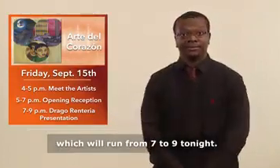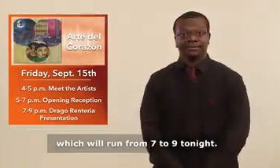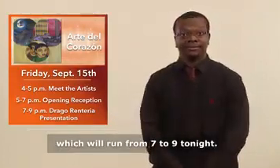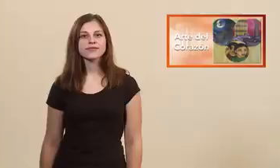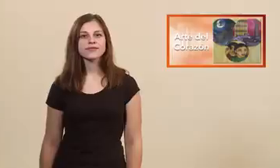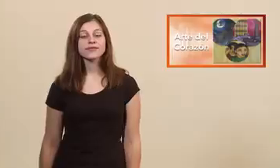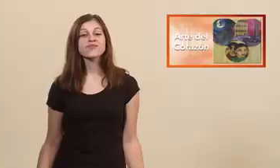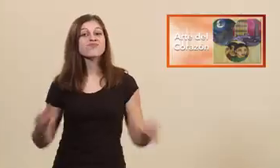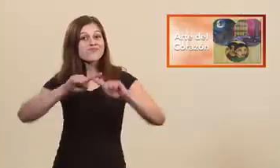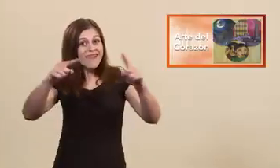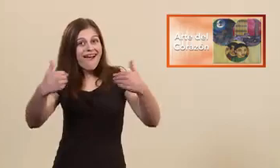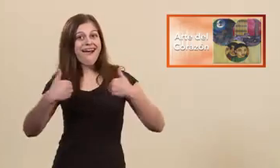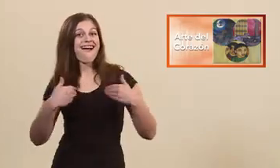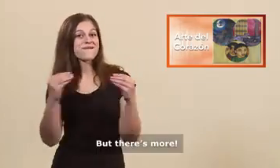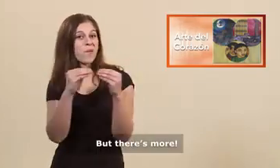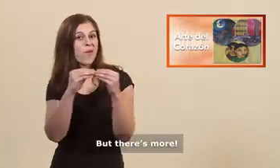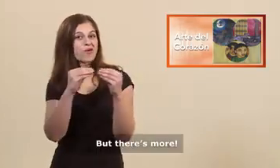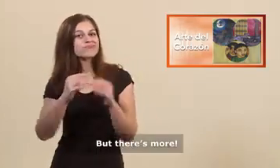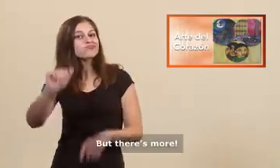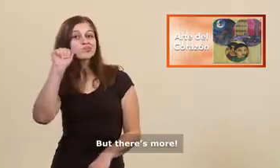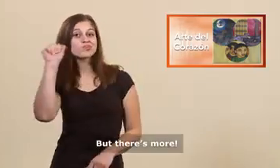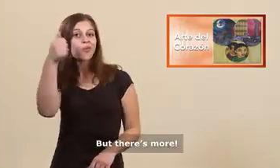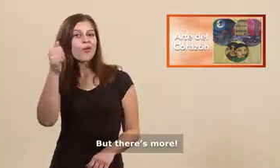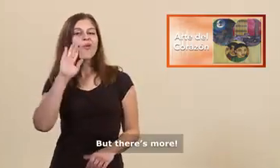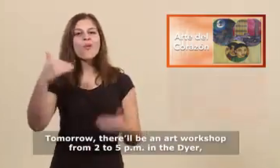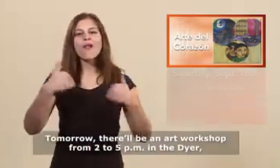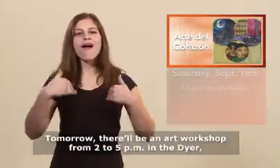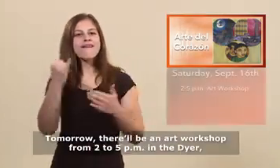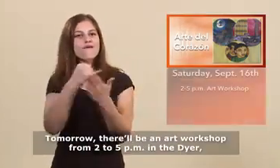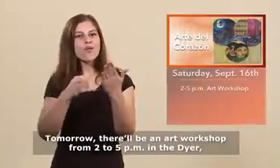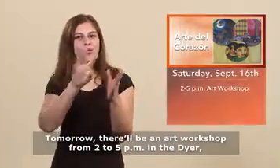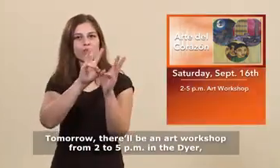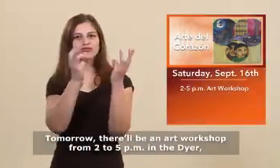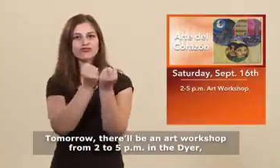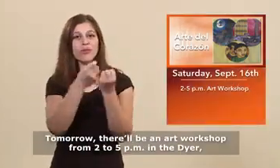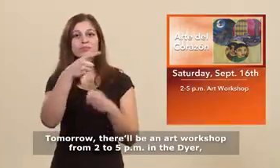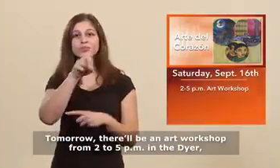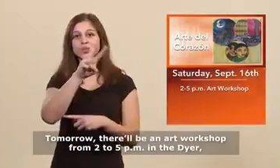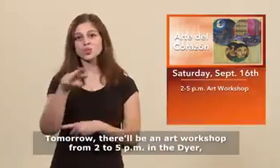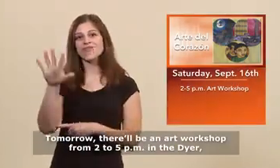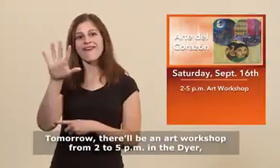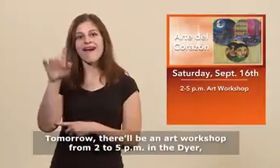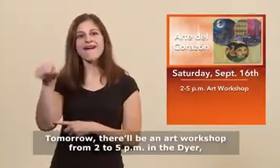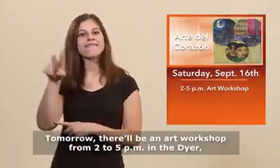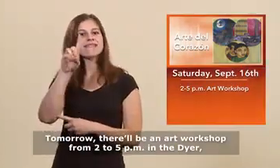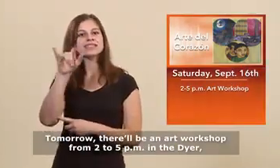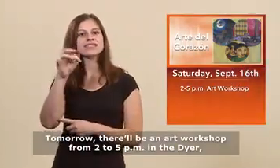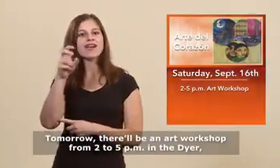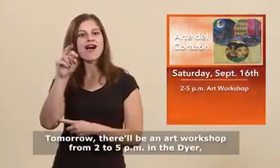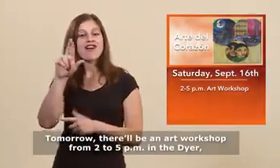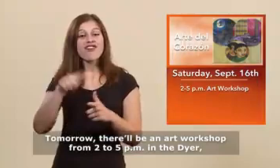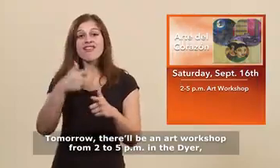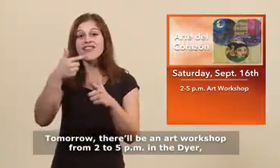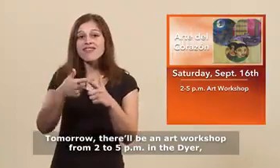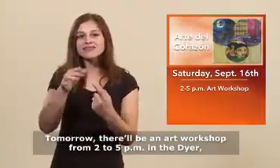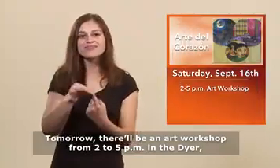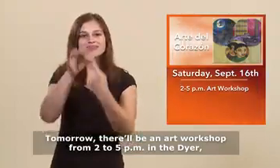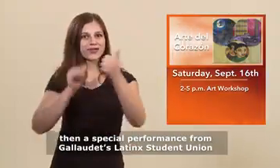tonight. But there's more. Tomorrow there'll be an art workshop from 2 to 5 p.m. in the Dyer. Then